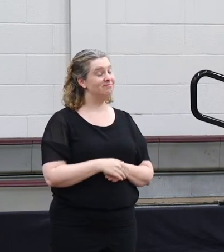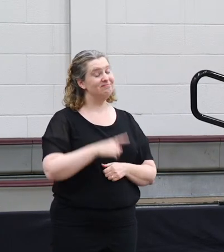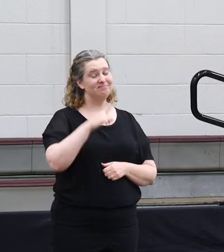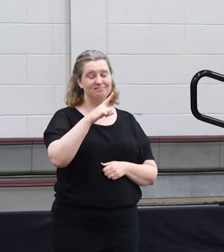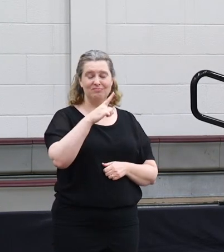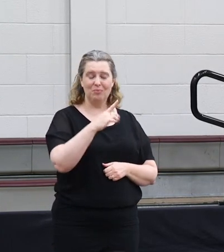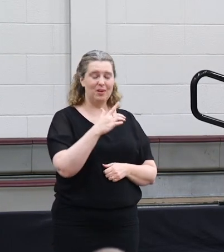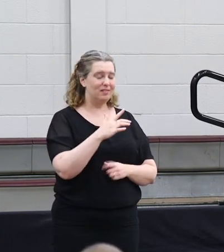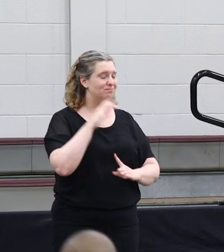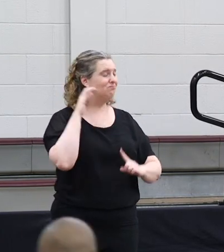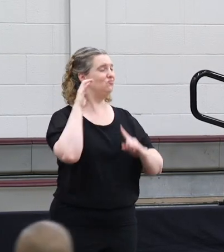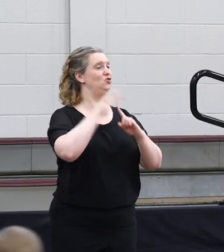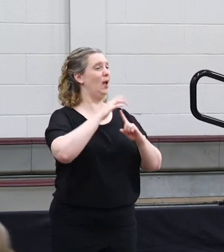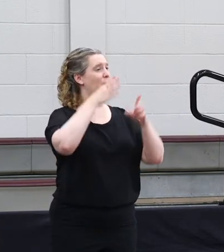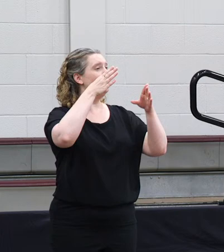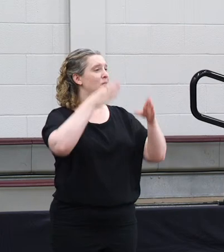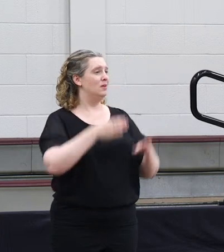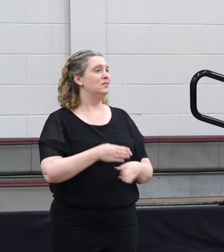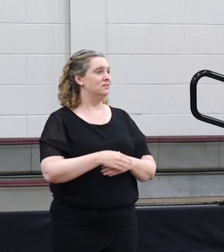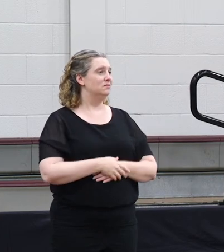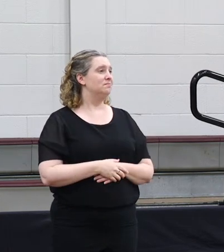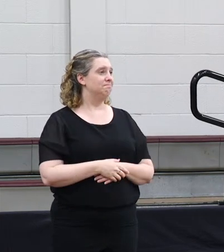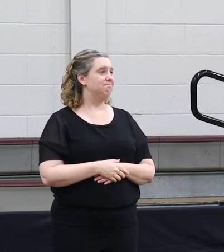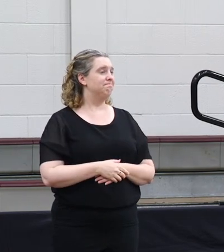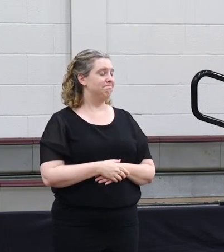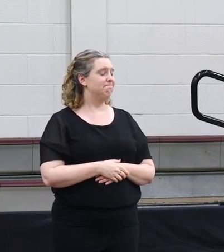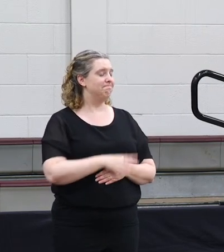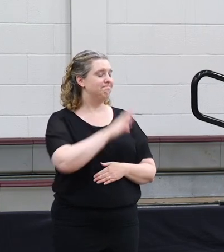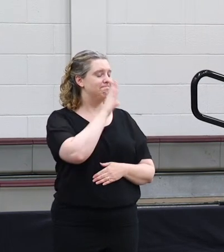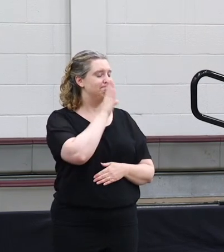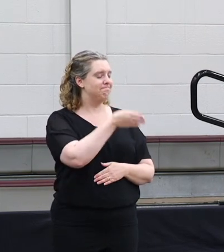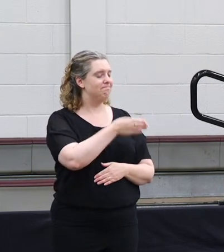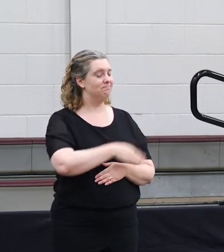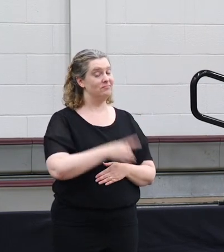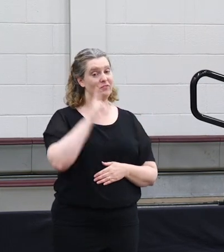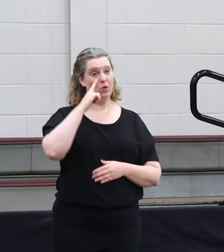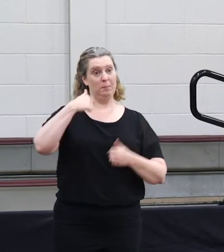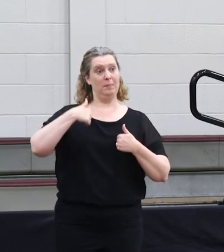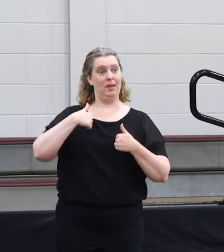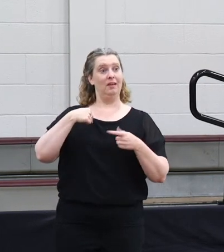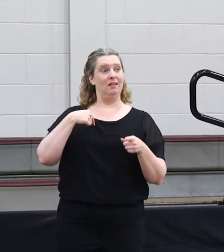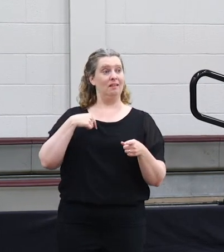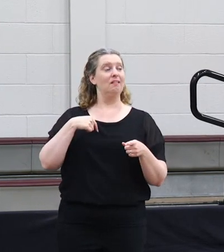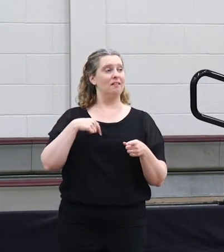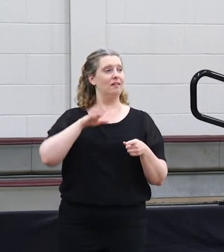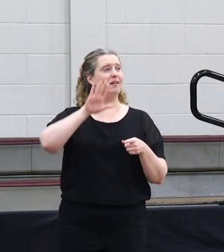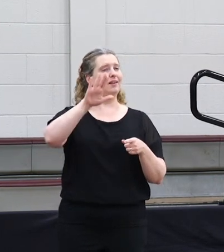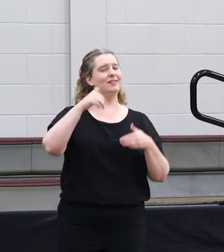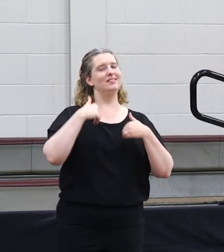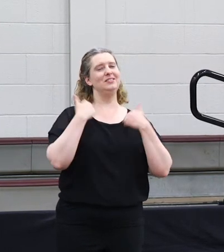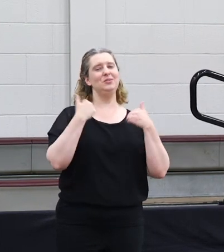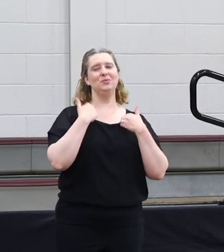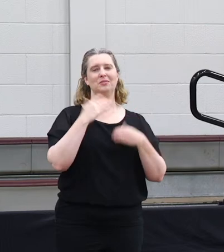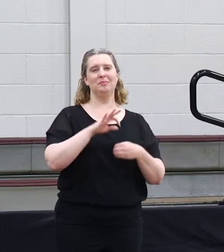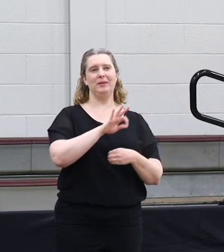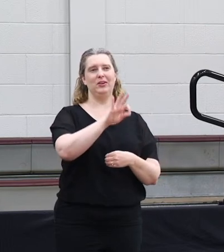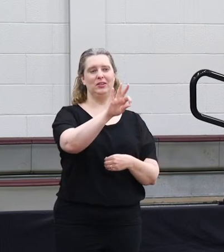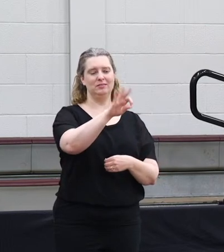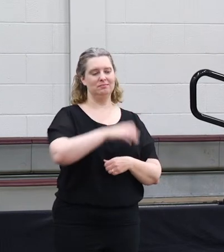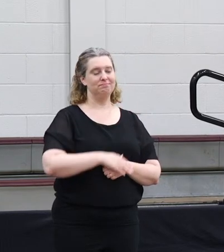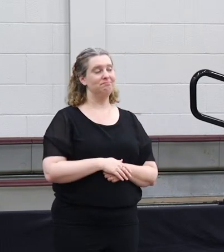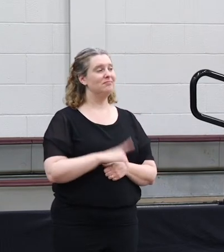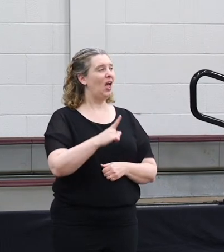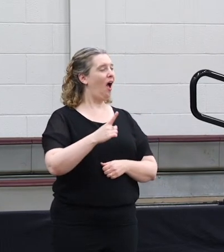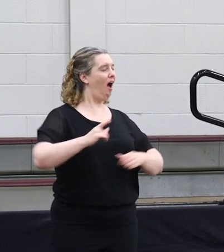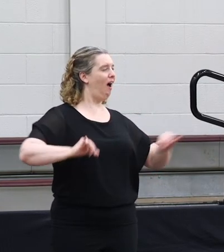best people I've ever known, to put it blunt. To me, what stands out about him the most is his youthful spirit. He always